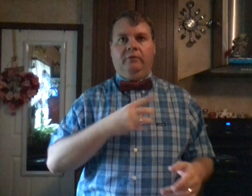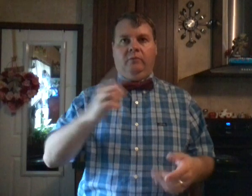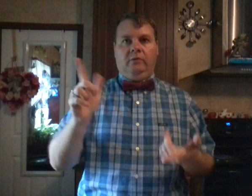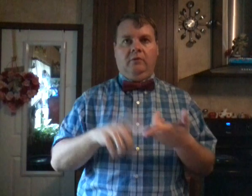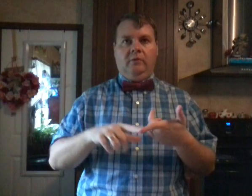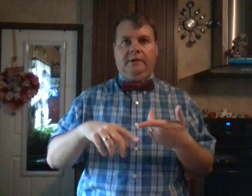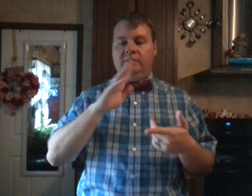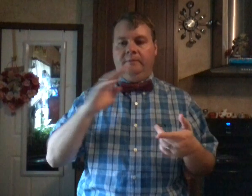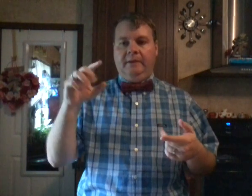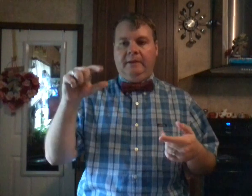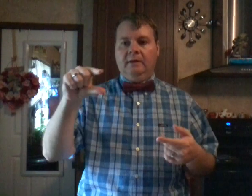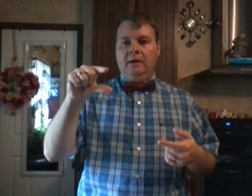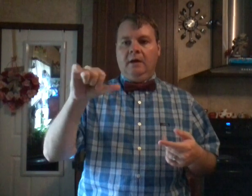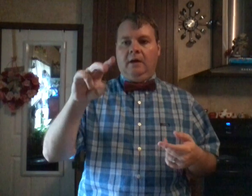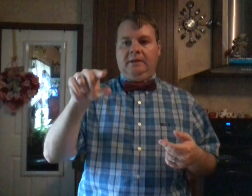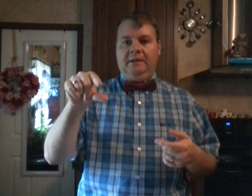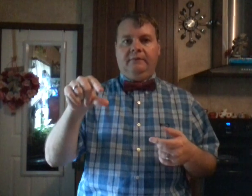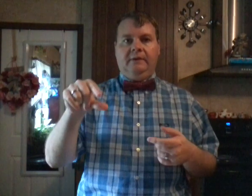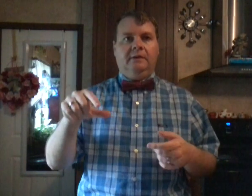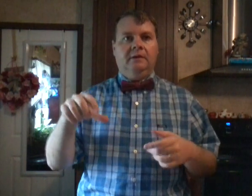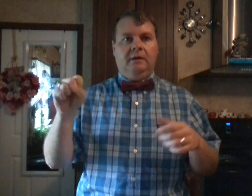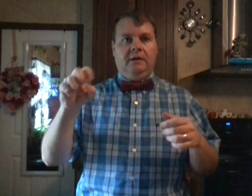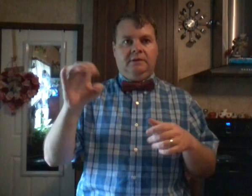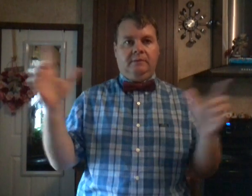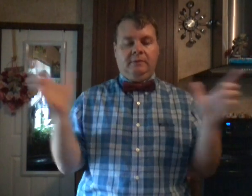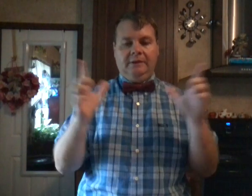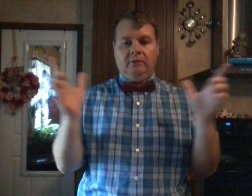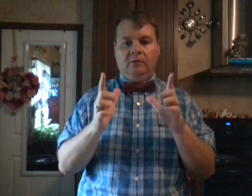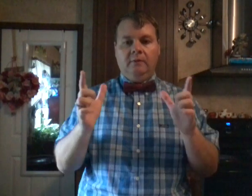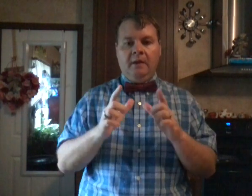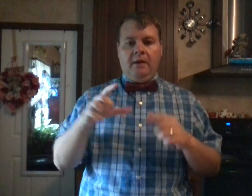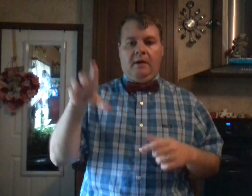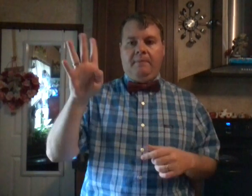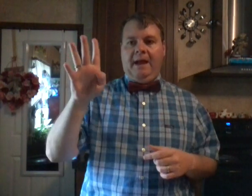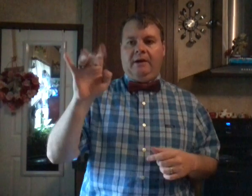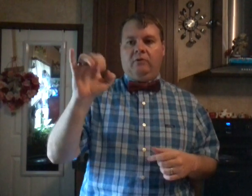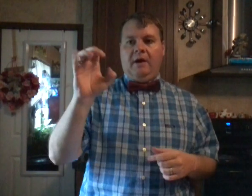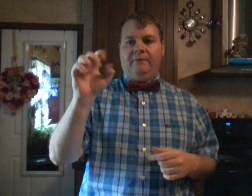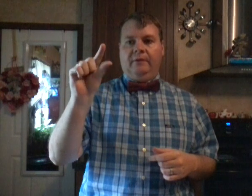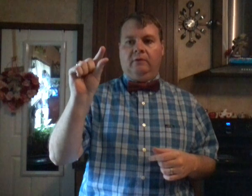We're going to be giving some little biographical